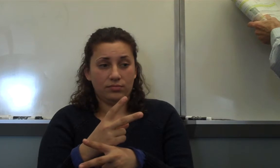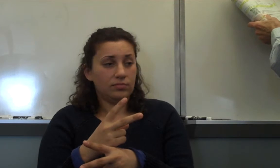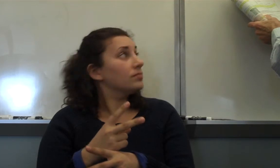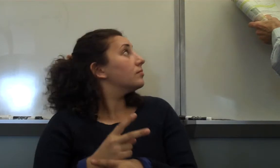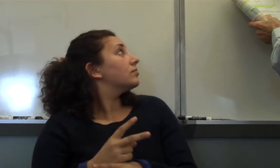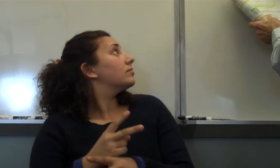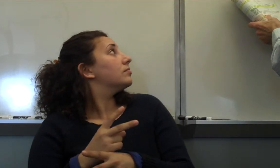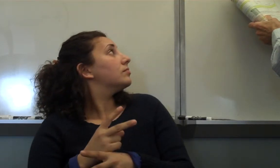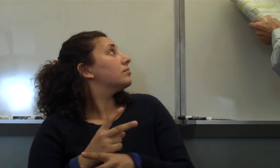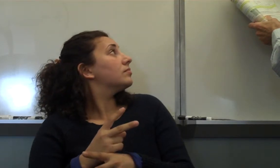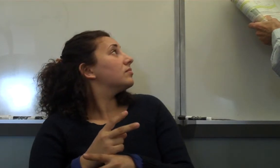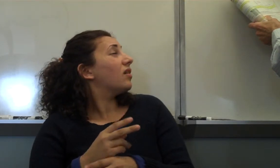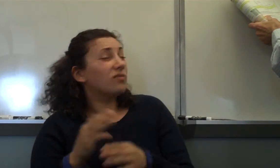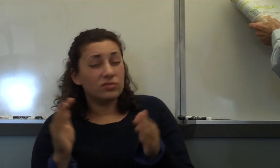a very small number.